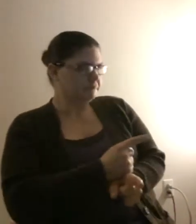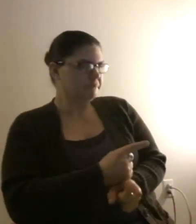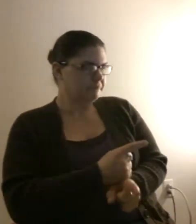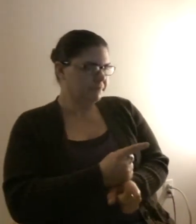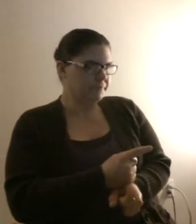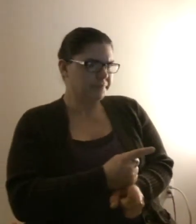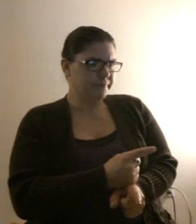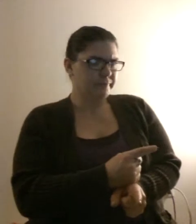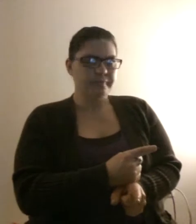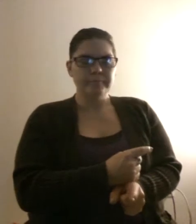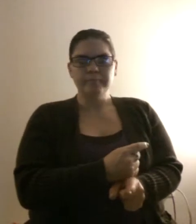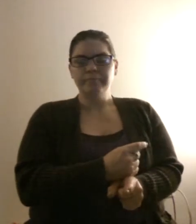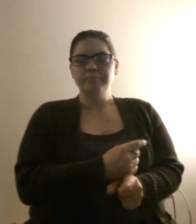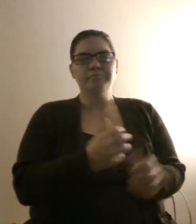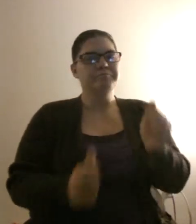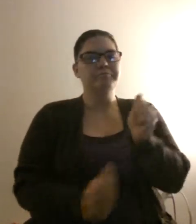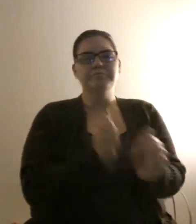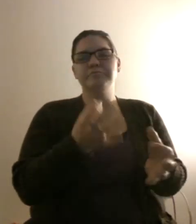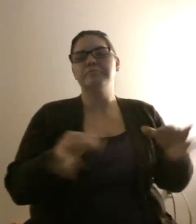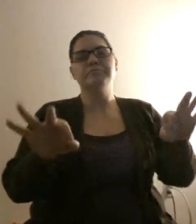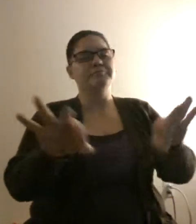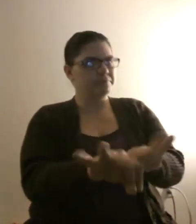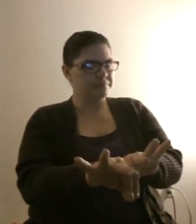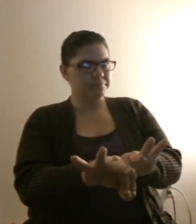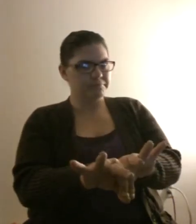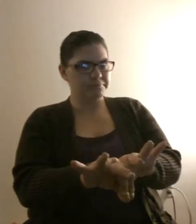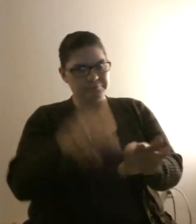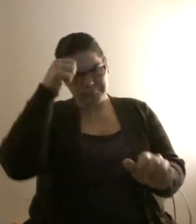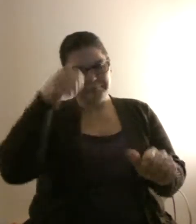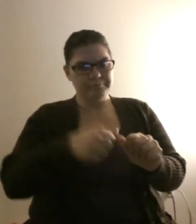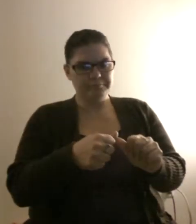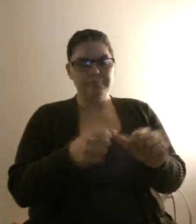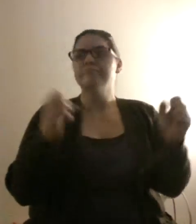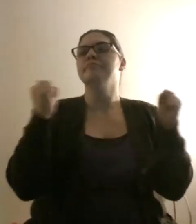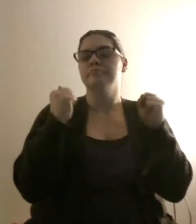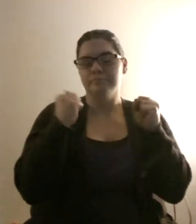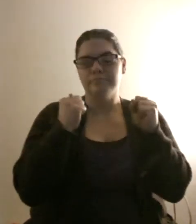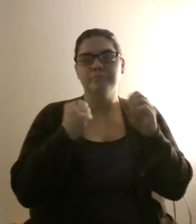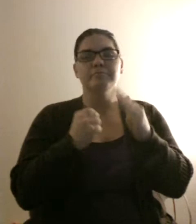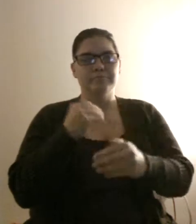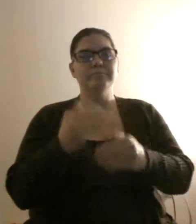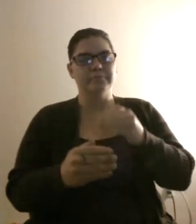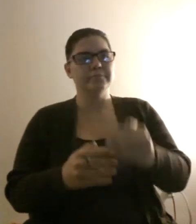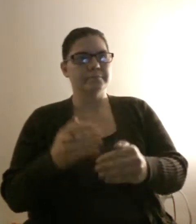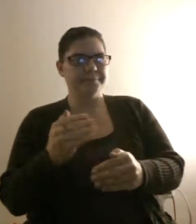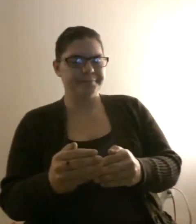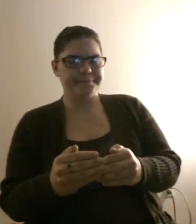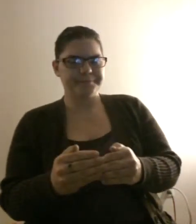the most important thing you need to know about evaporation is it's a cooling process. And we're going to do a little mini lab over